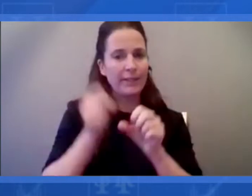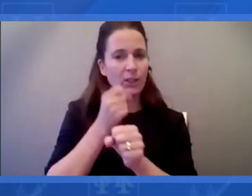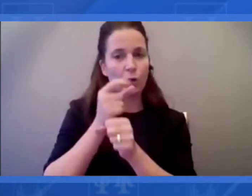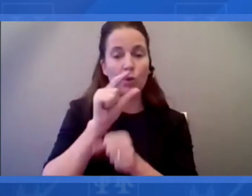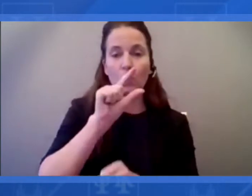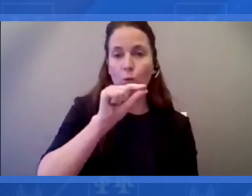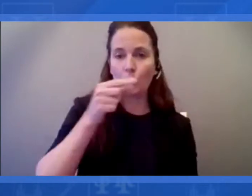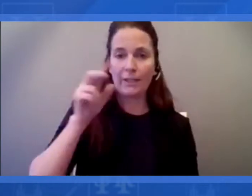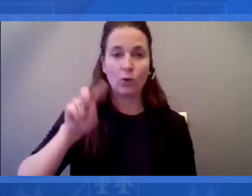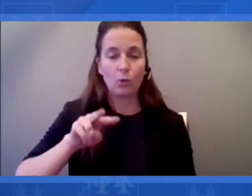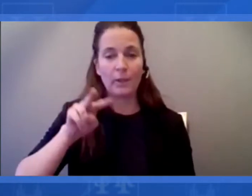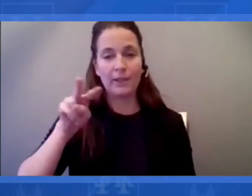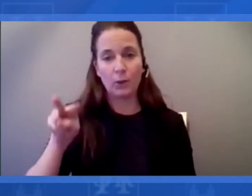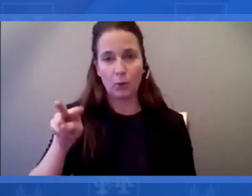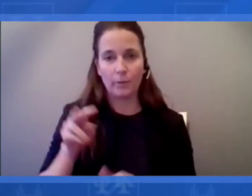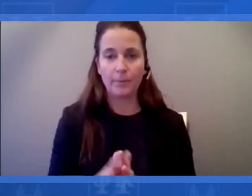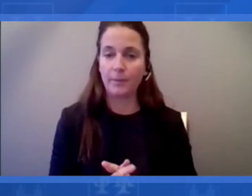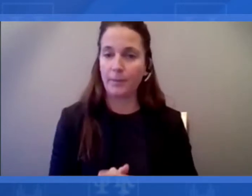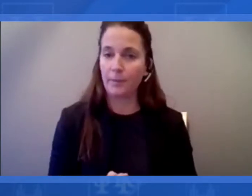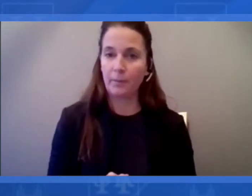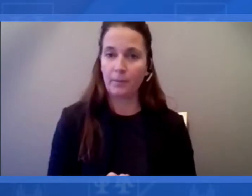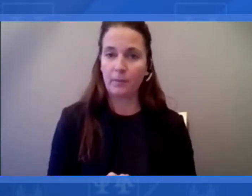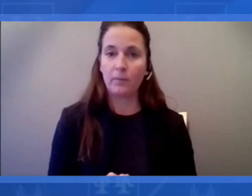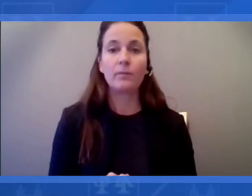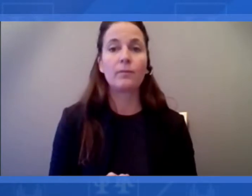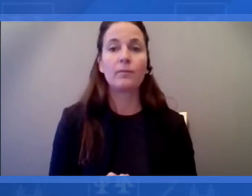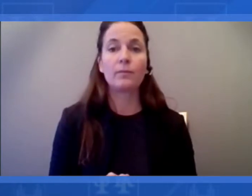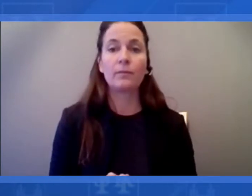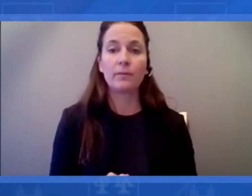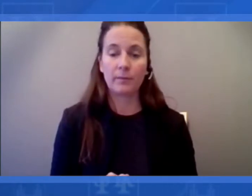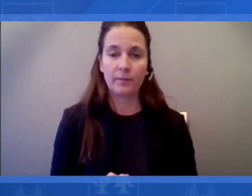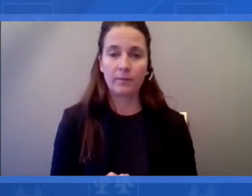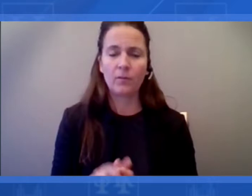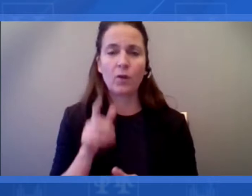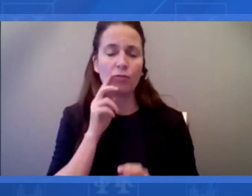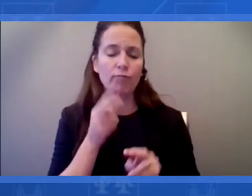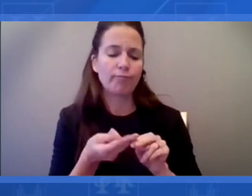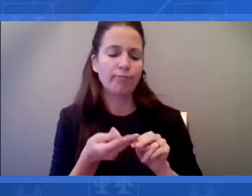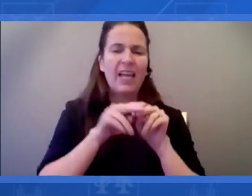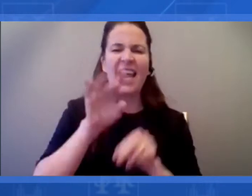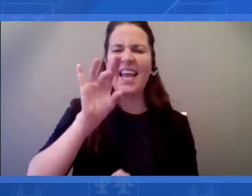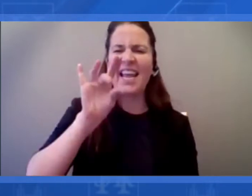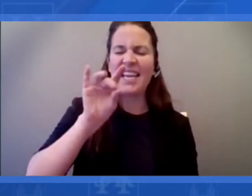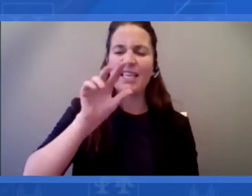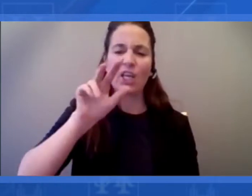forecasted overall annual ridership of approximately 83% of normal.